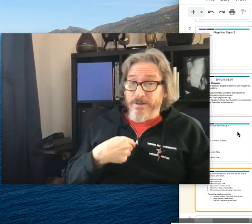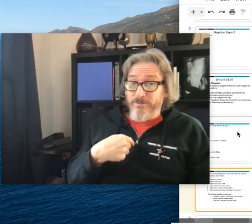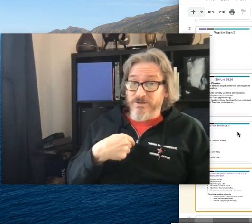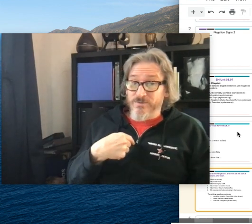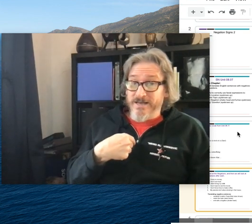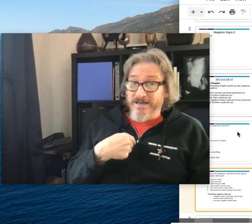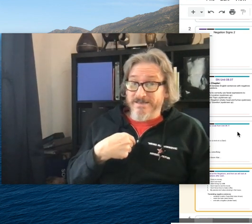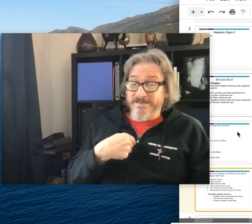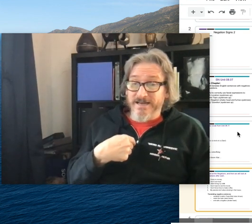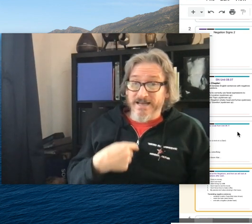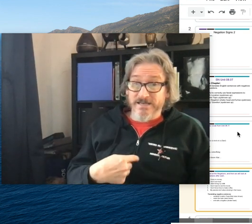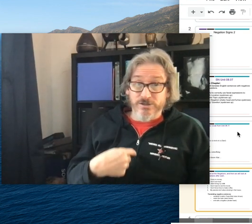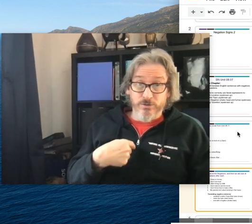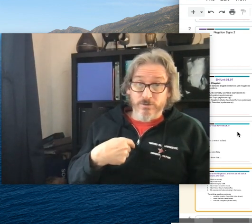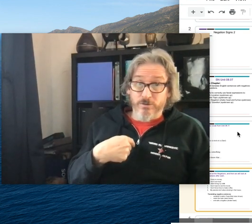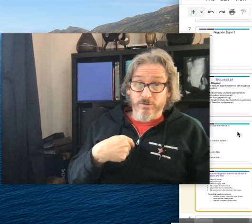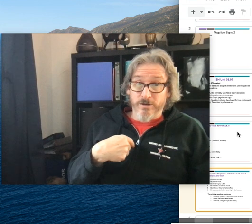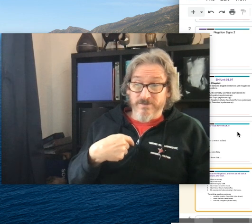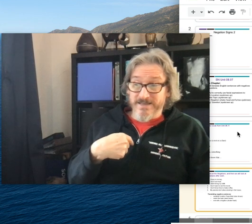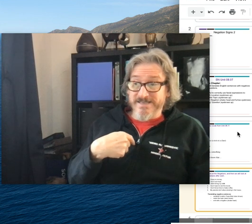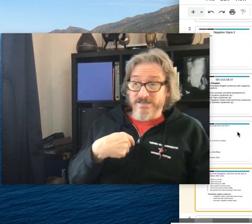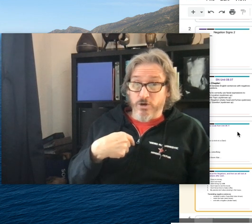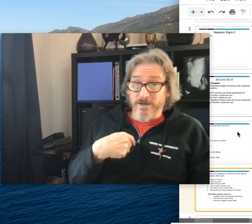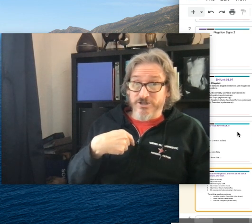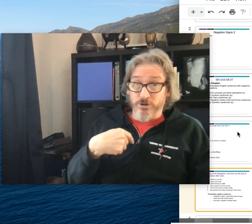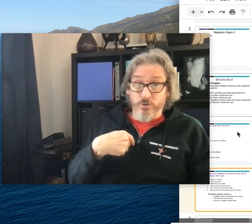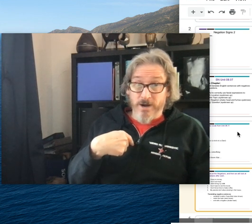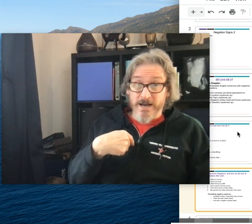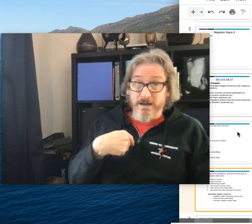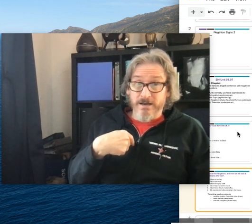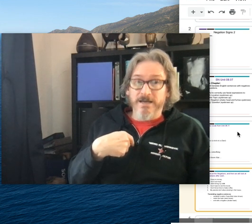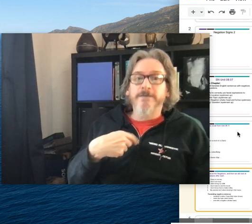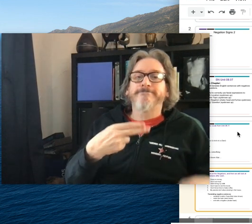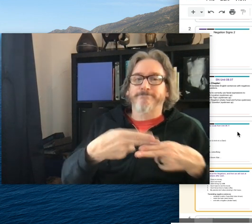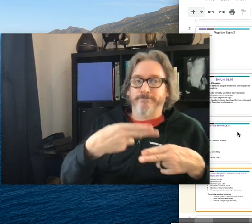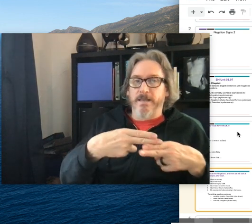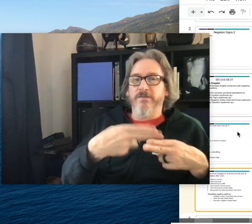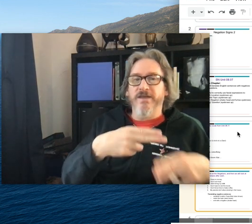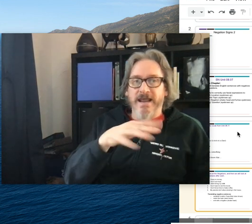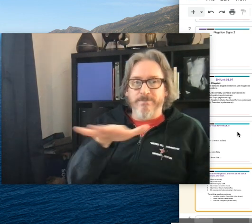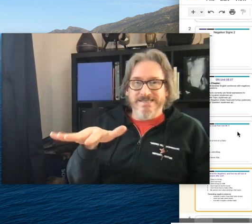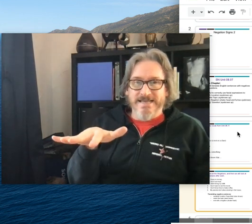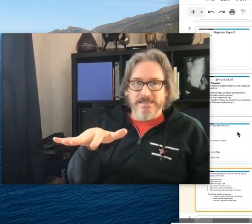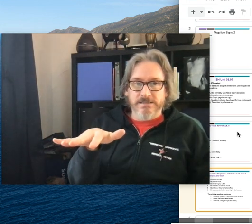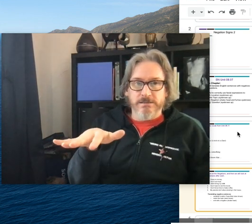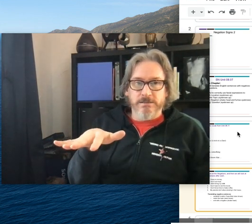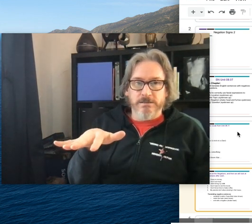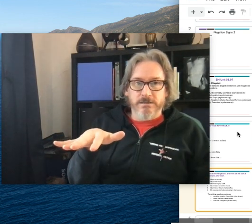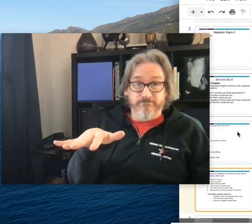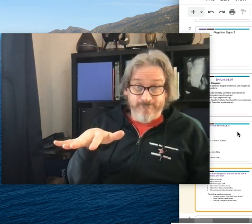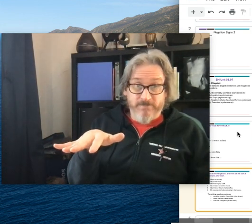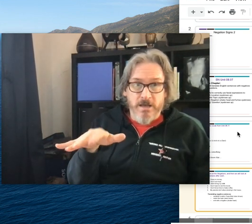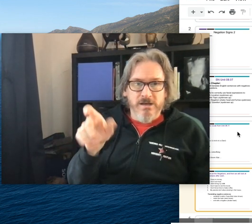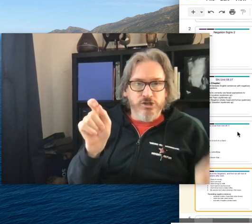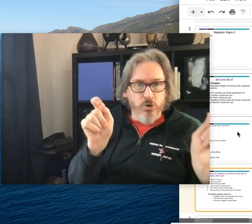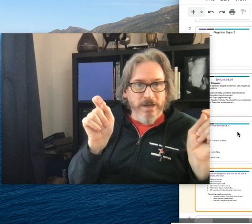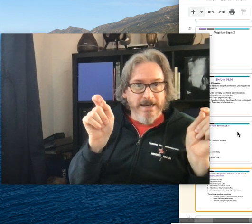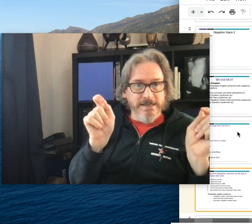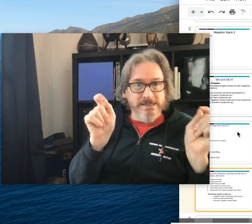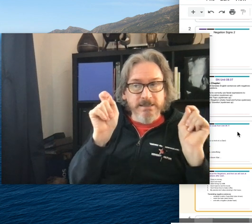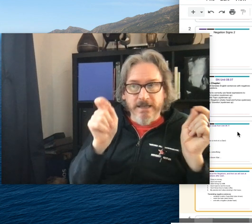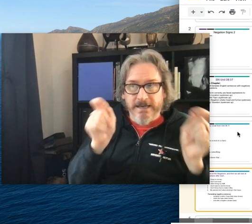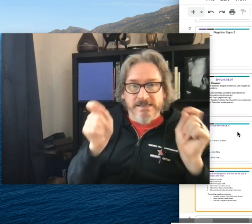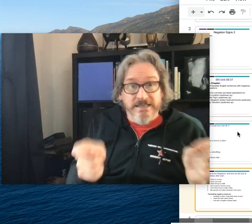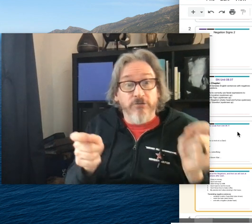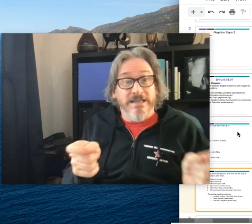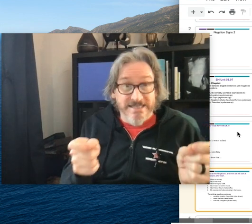ASL, when people do this is a question. Who am I? The name is this. So it